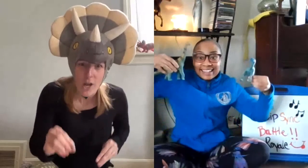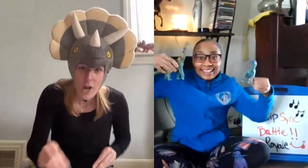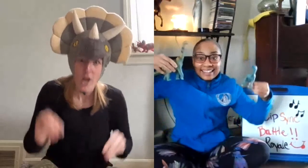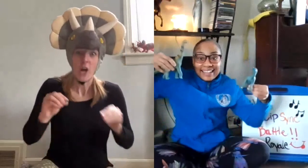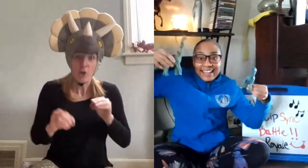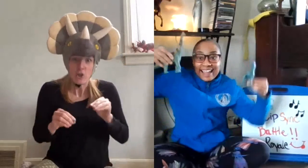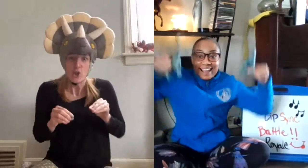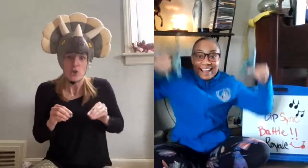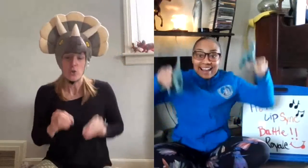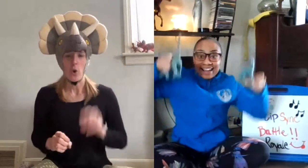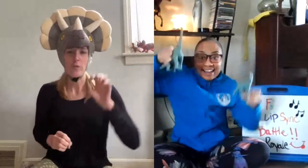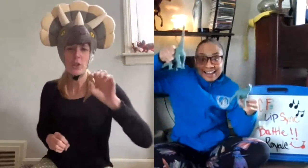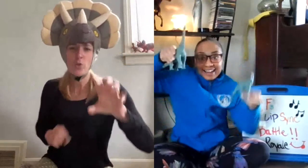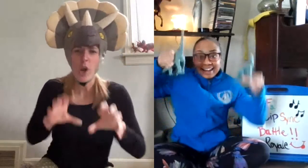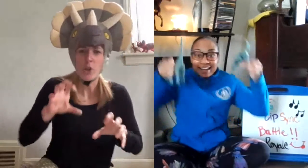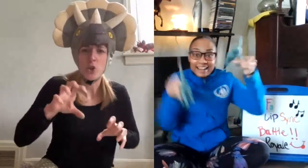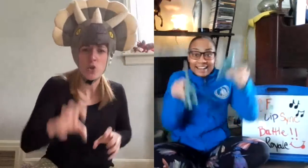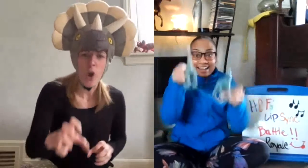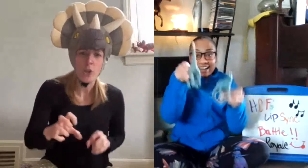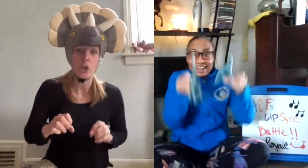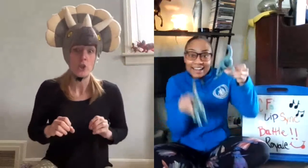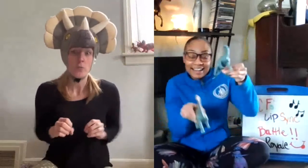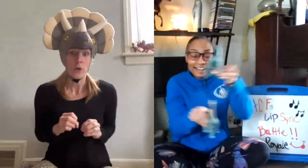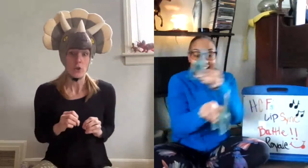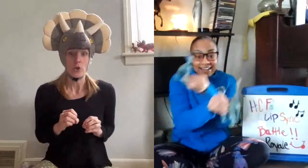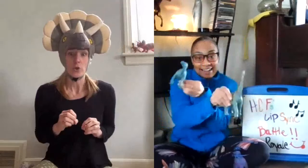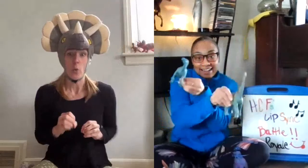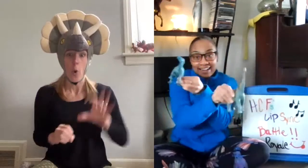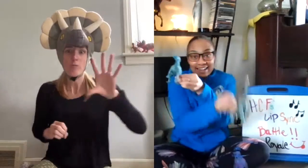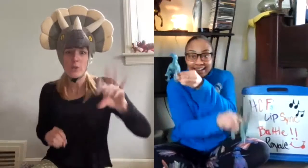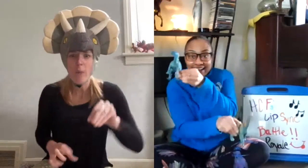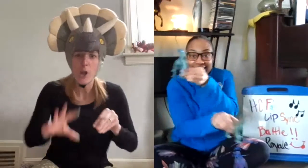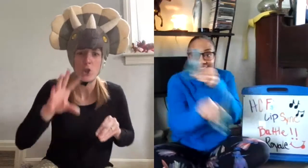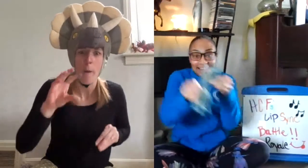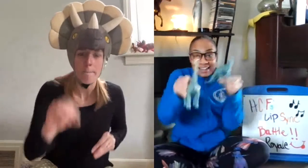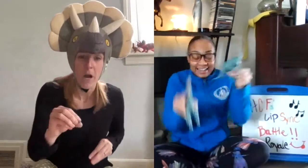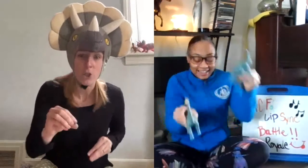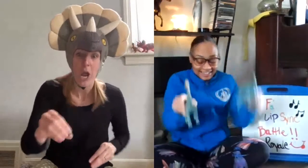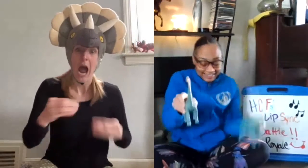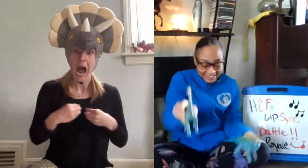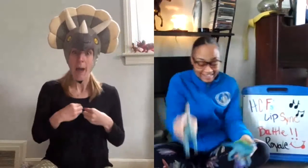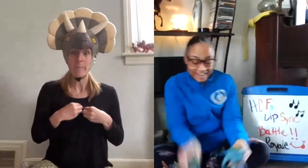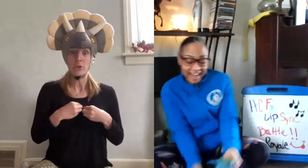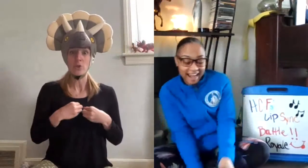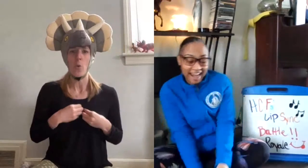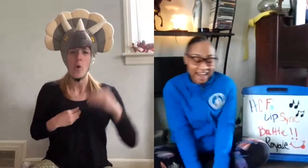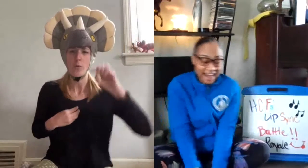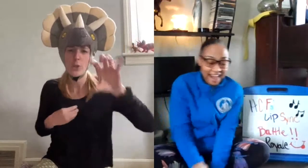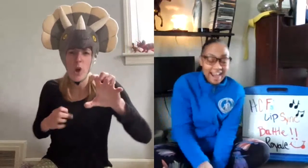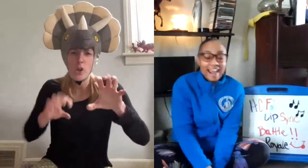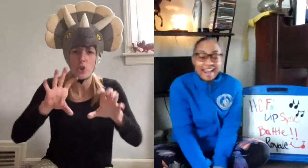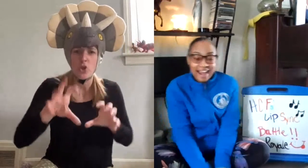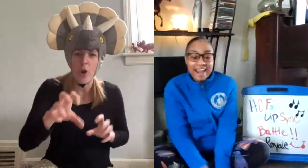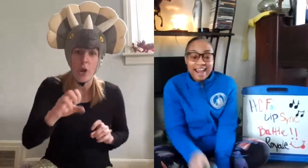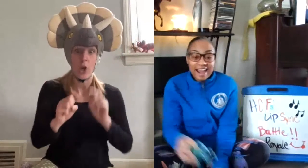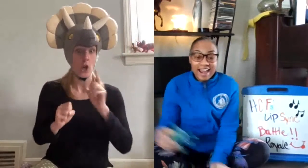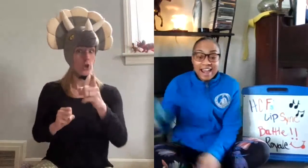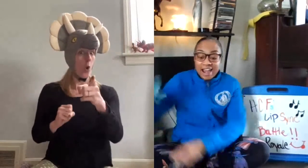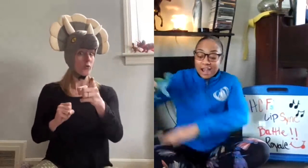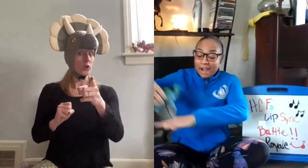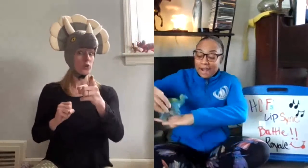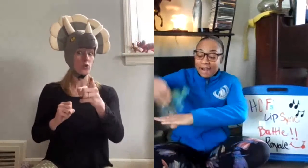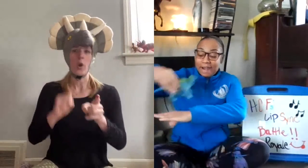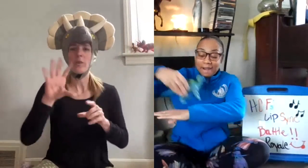munch. Crunchosaurus, crunch, crunch, munchosaurus, munch, munch. I'm a saurus, crunch,